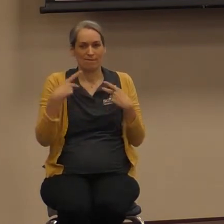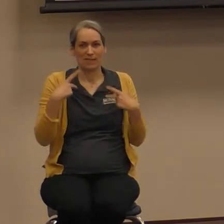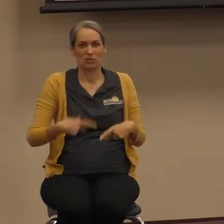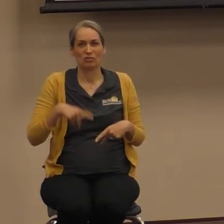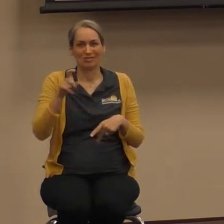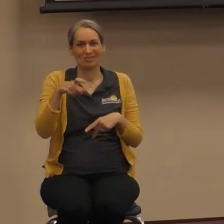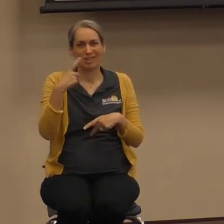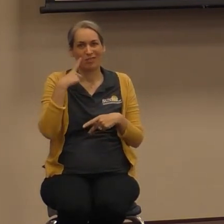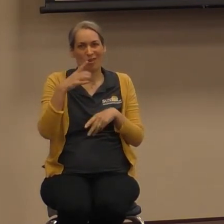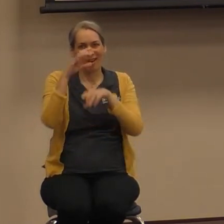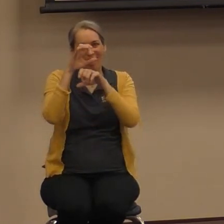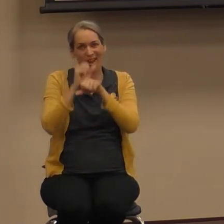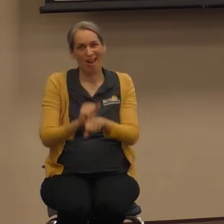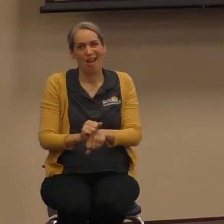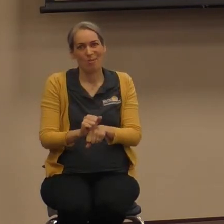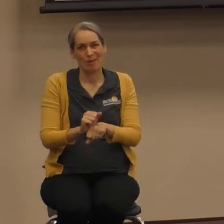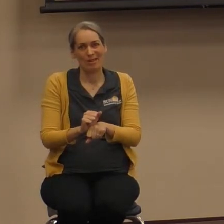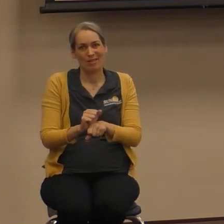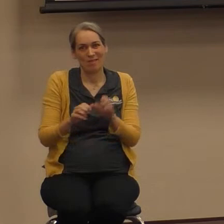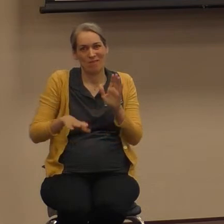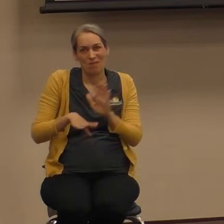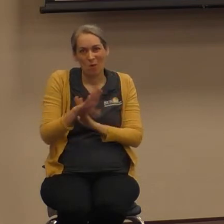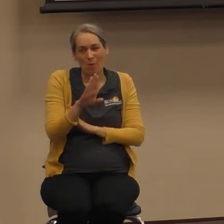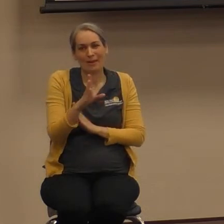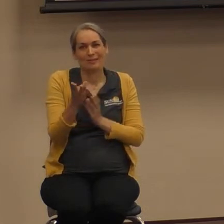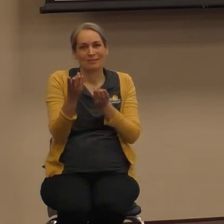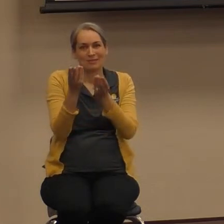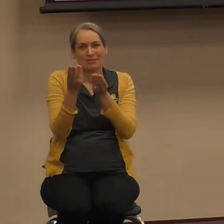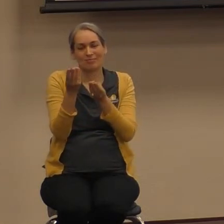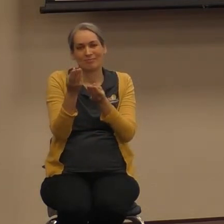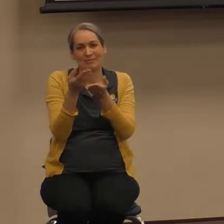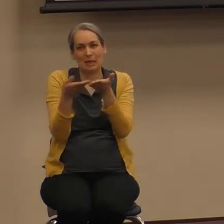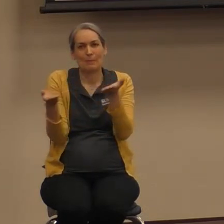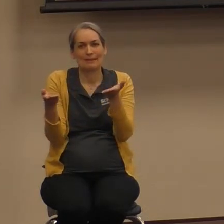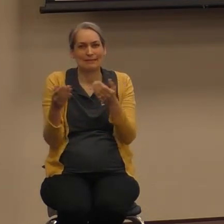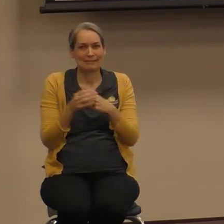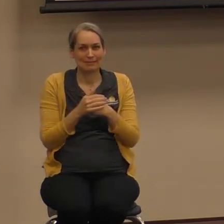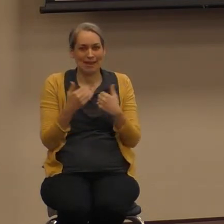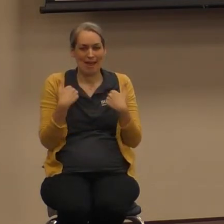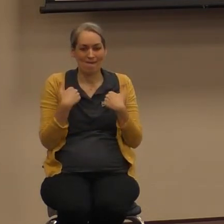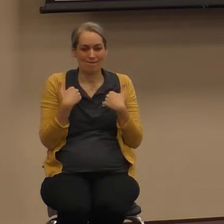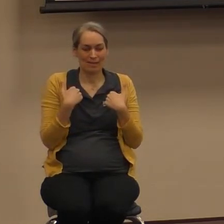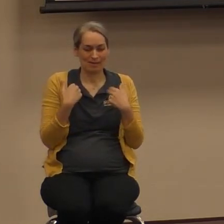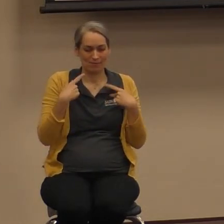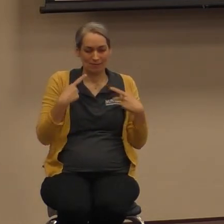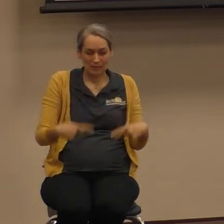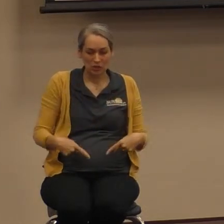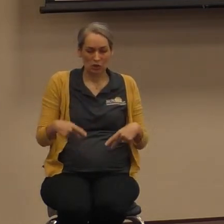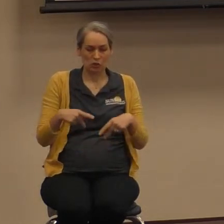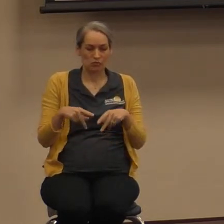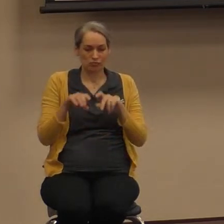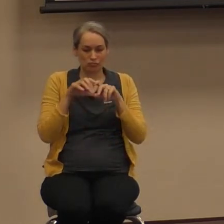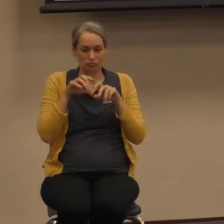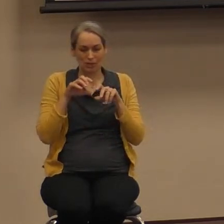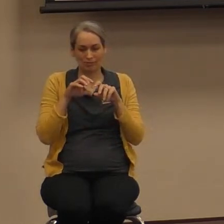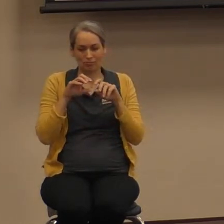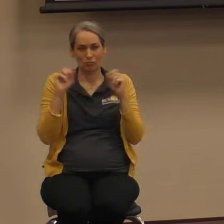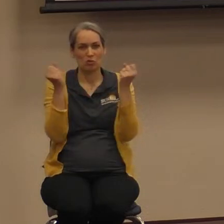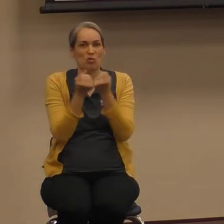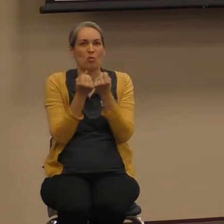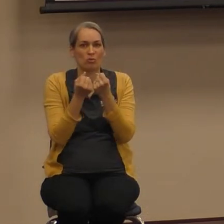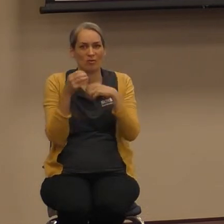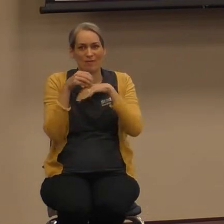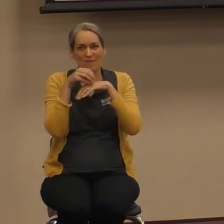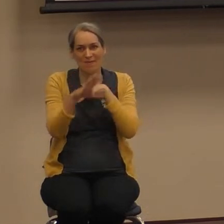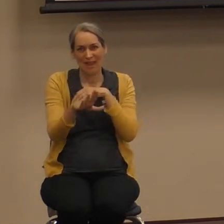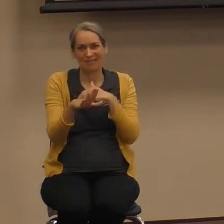habit-forming substance, behavior, or activity having harmful physical, psychological, or social effects, typically causing well-defined symptoms such as